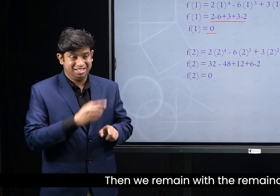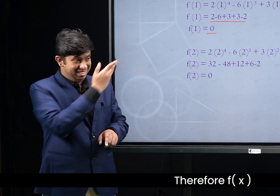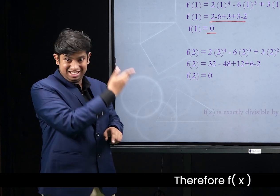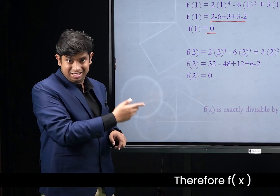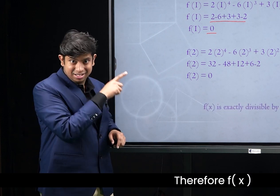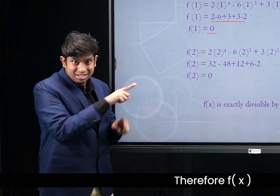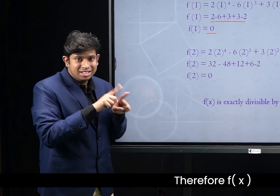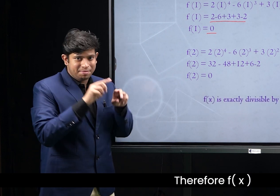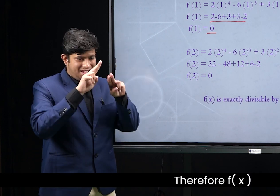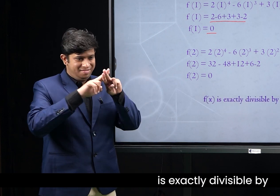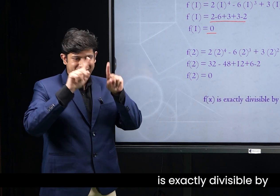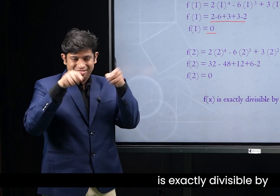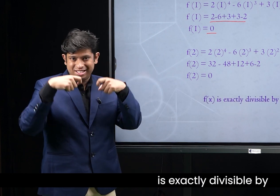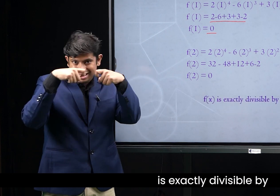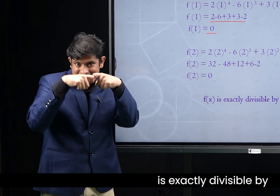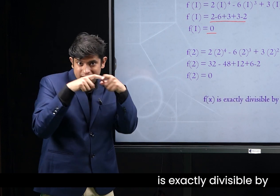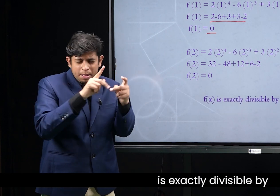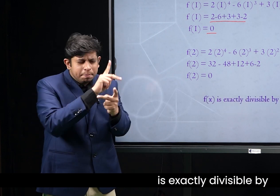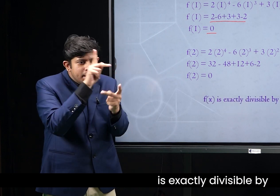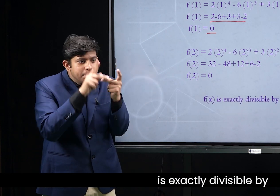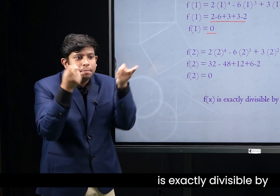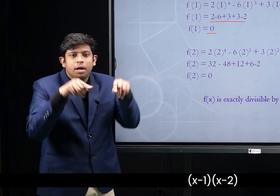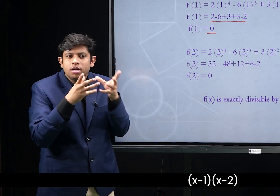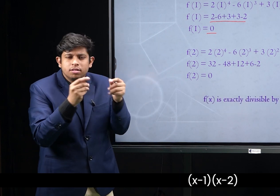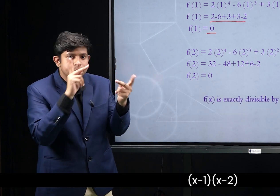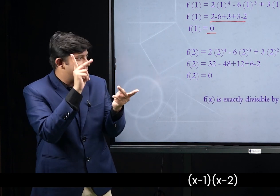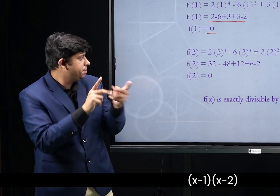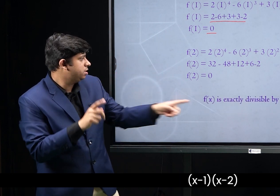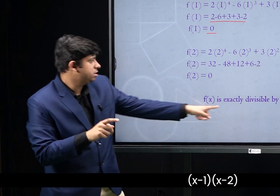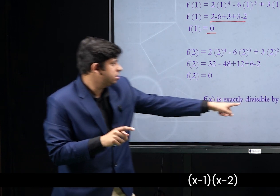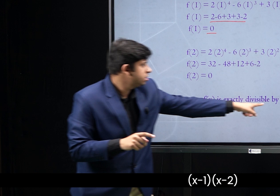Therefore, f of x is exactly divisible by x minus 1 into x minus 2.